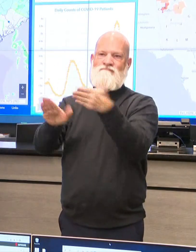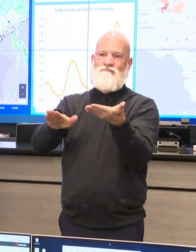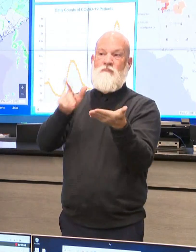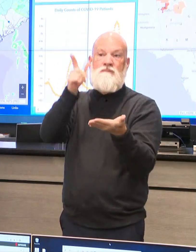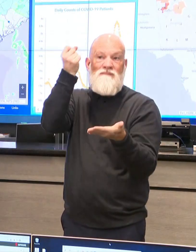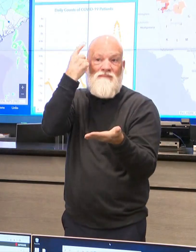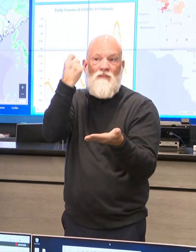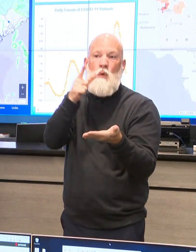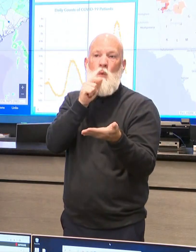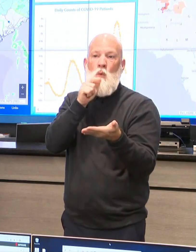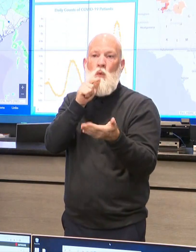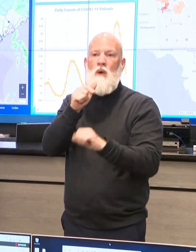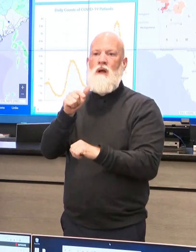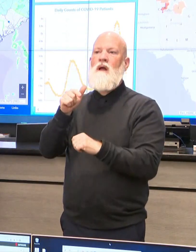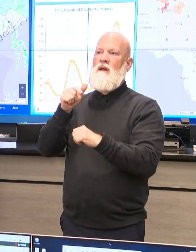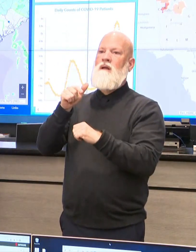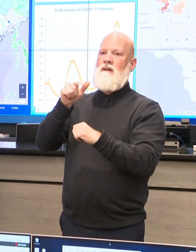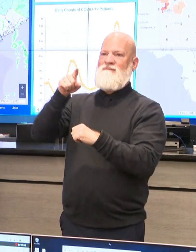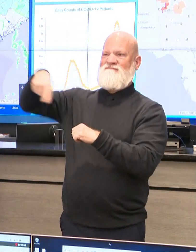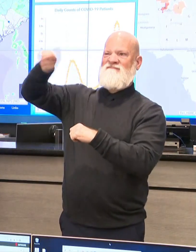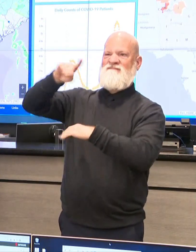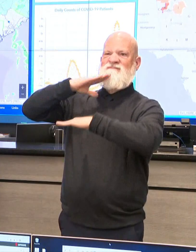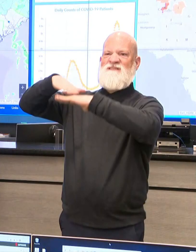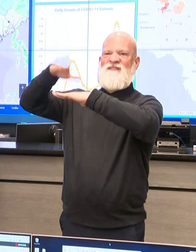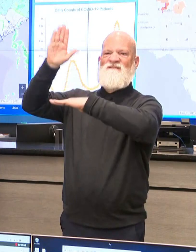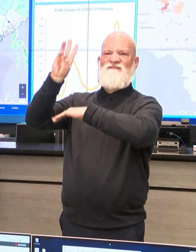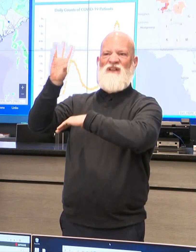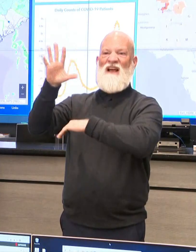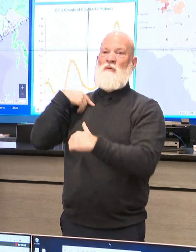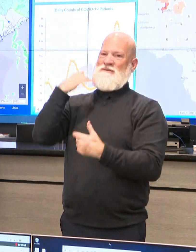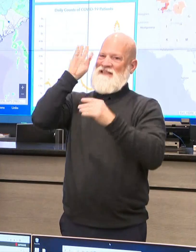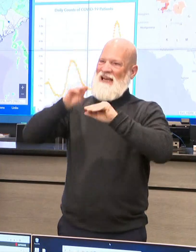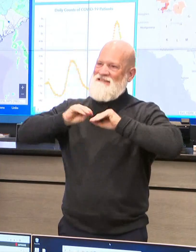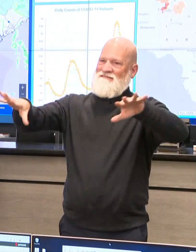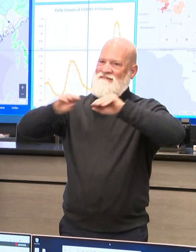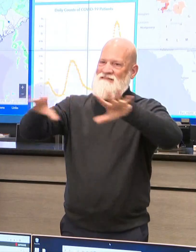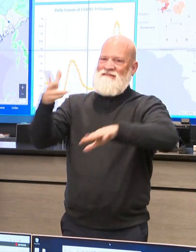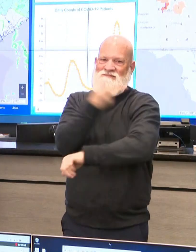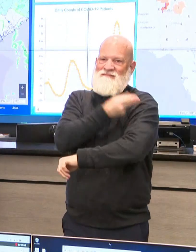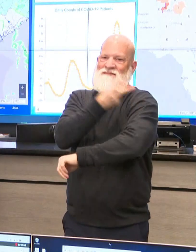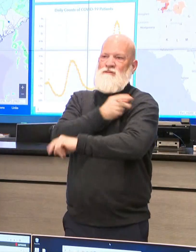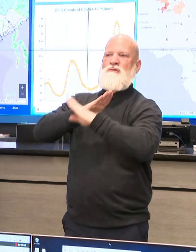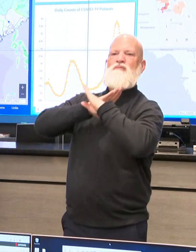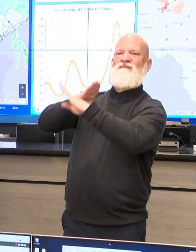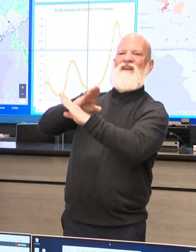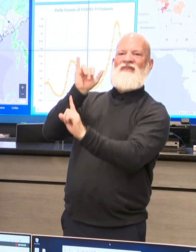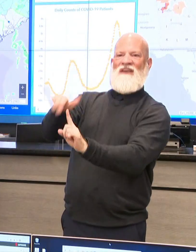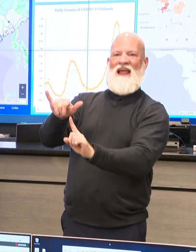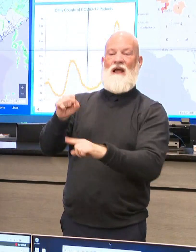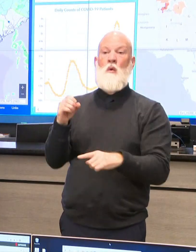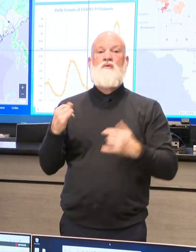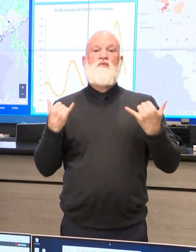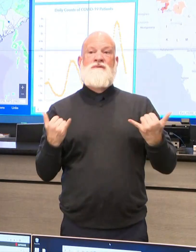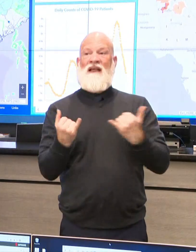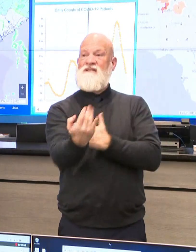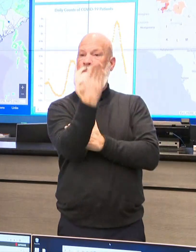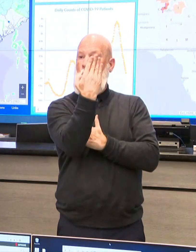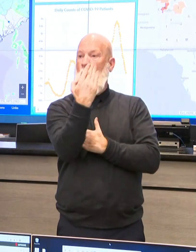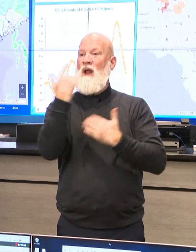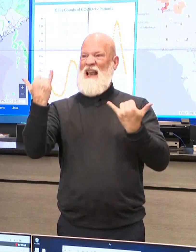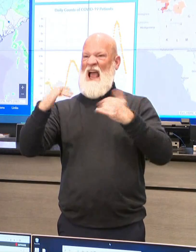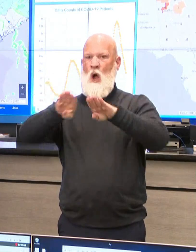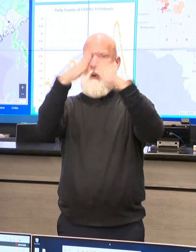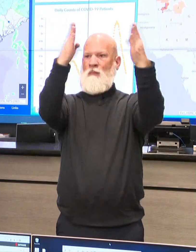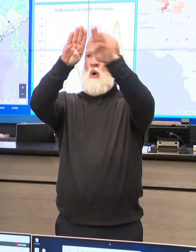announced last week will serve as the first step in the state's strategic plan to distribute the vaccines which are provided by the federal